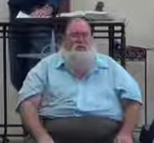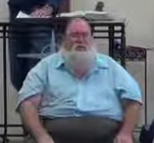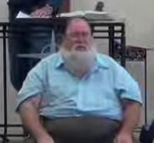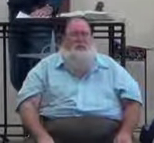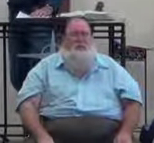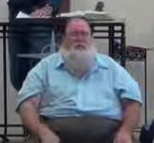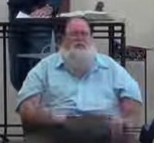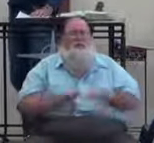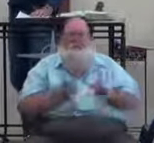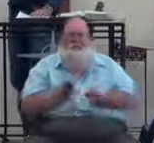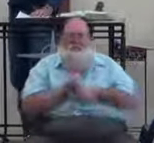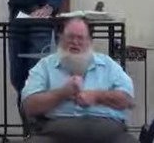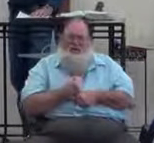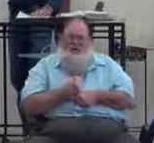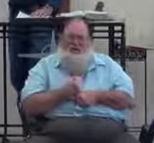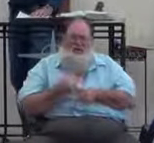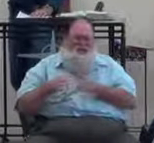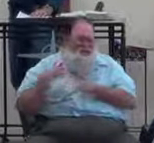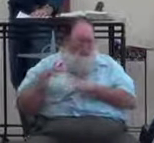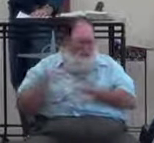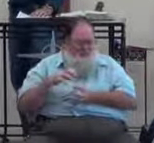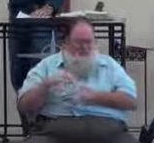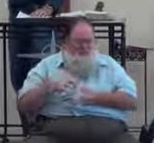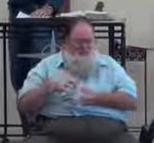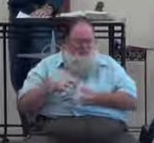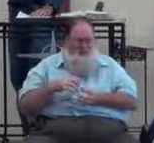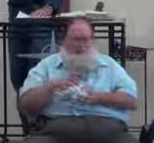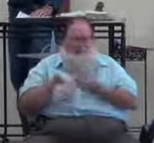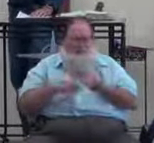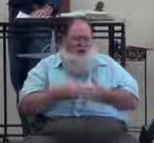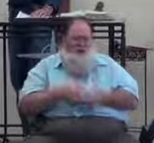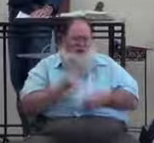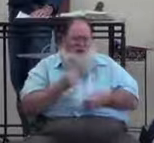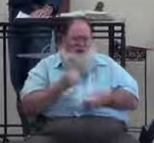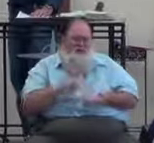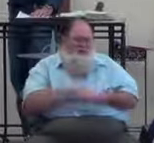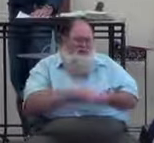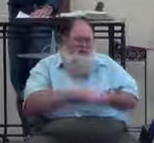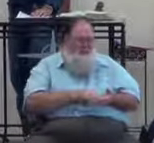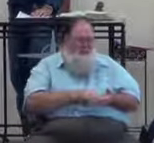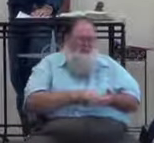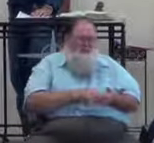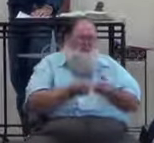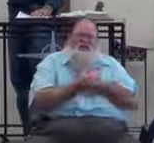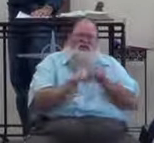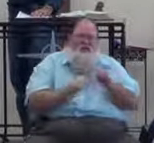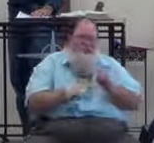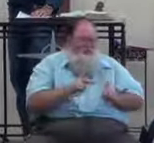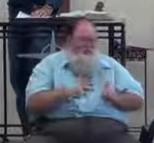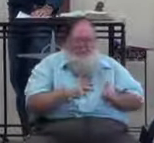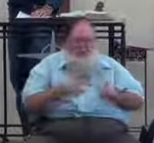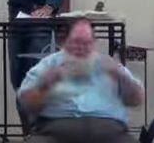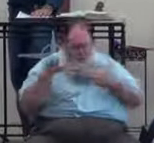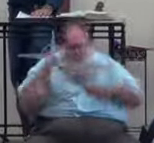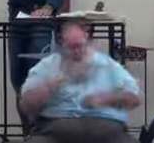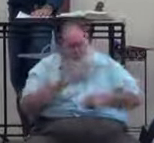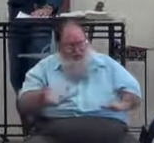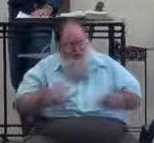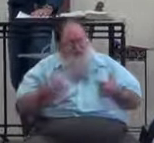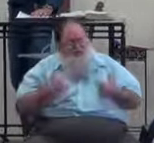But it caused turmoil. All these 10,000 saved people are fearing their life. If they